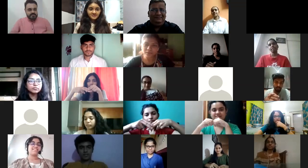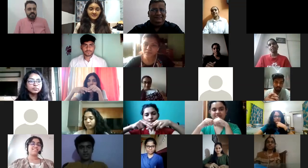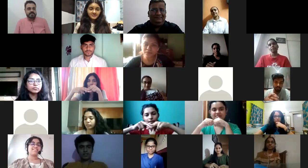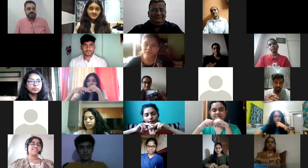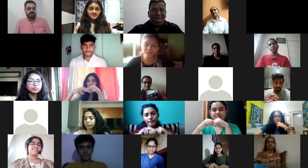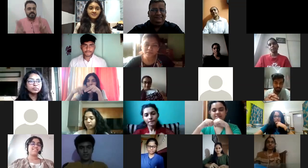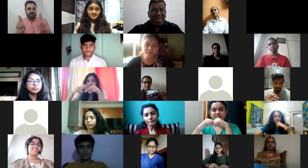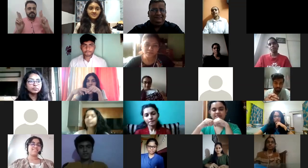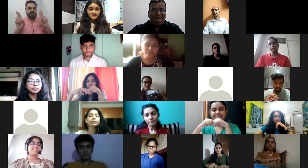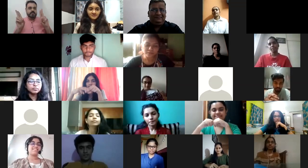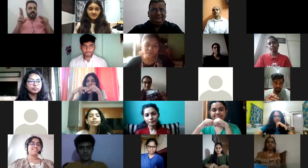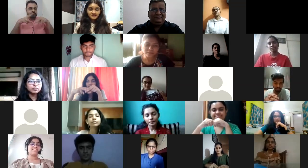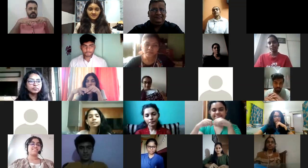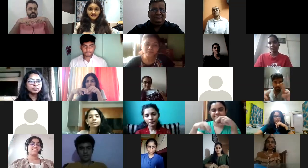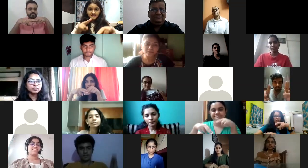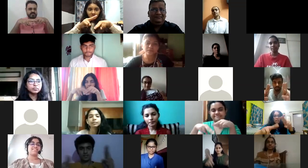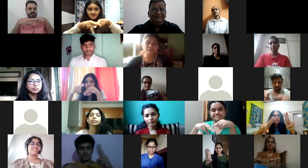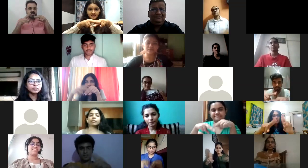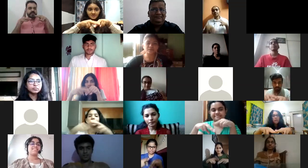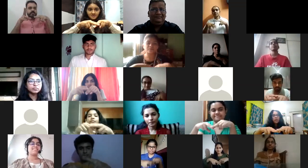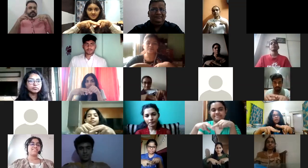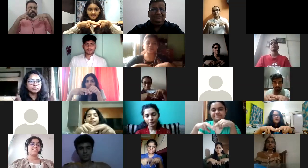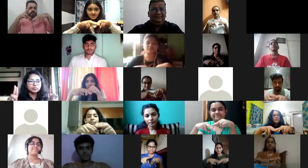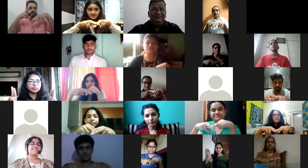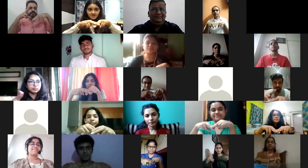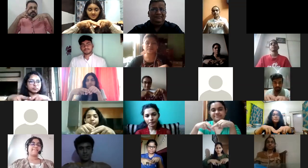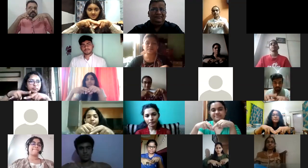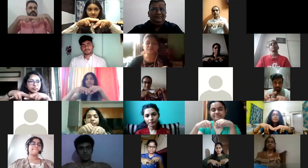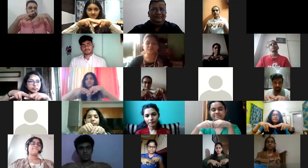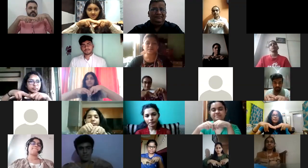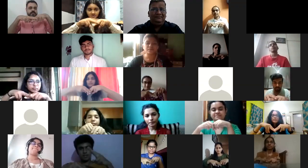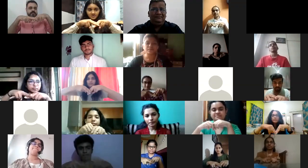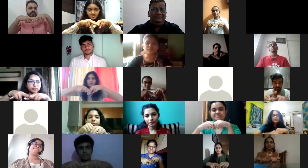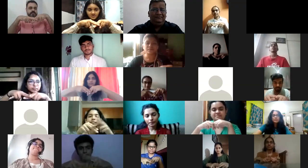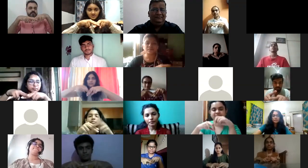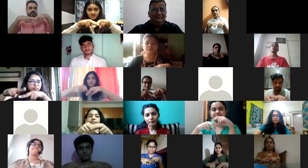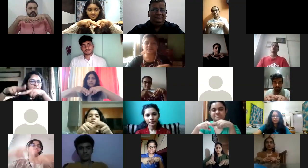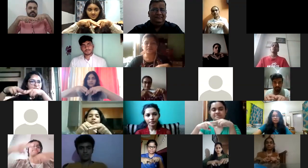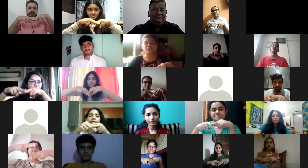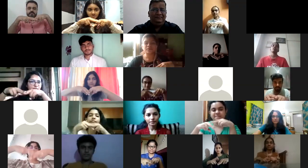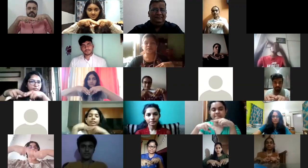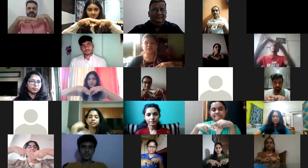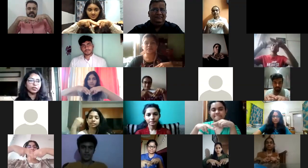Yes, this was F was, and when do we do? It becomes a Friday, right?